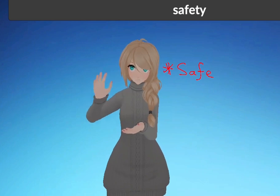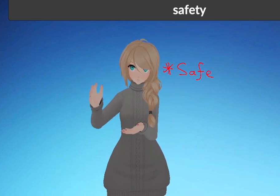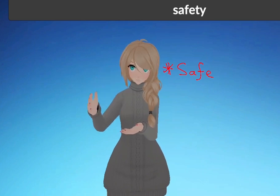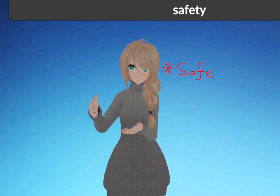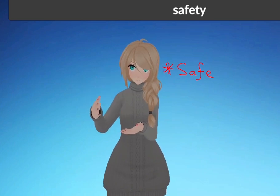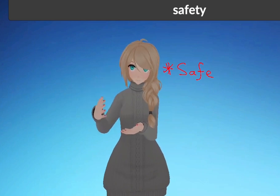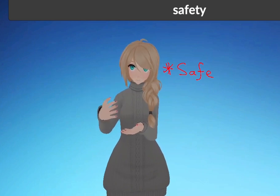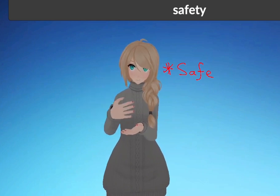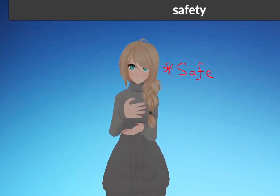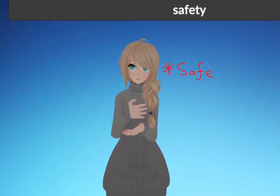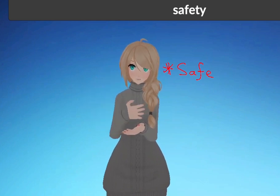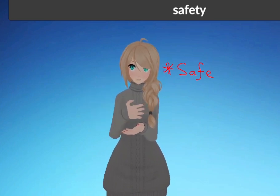straight. Safety.